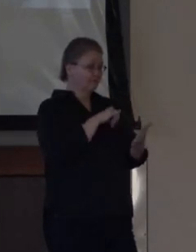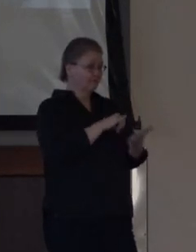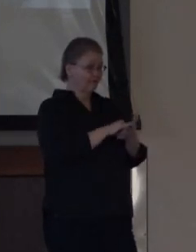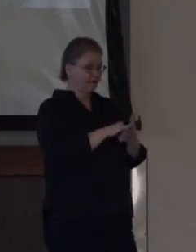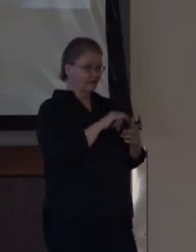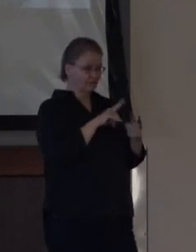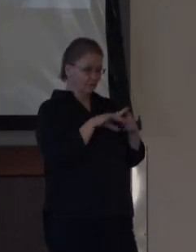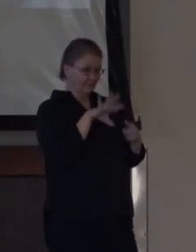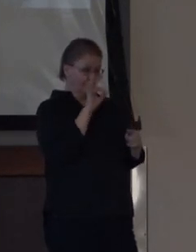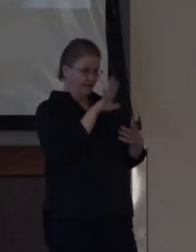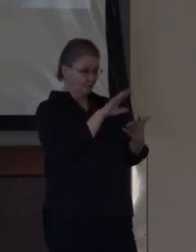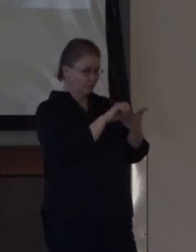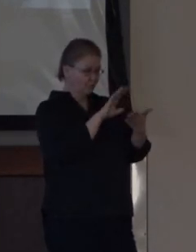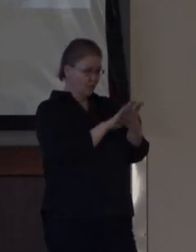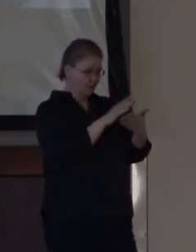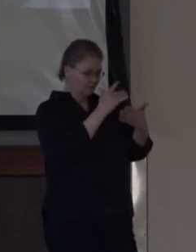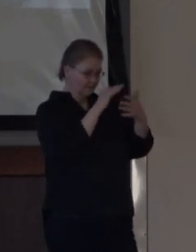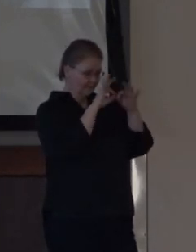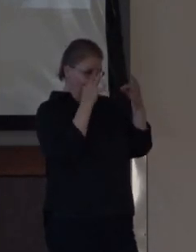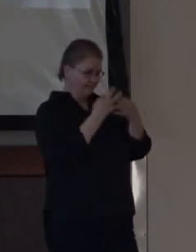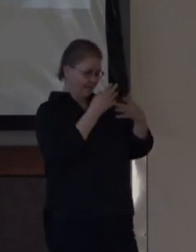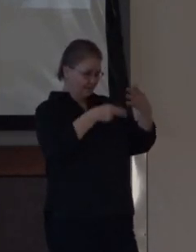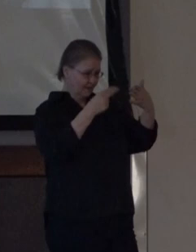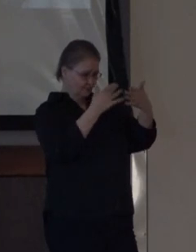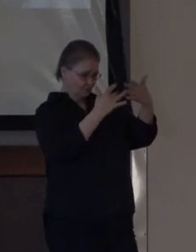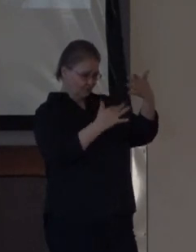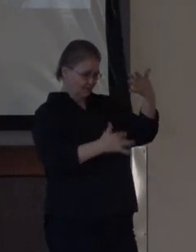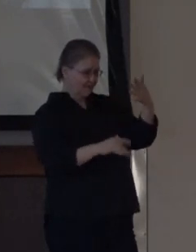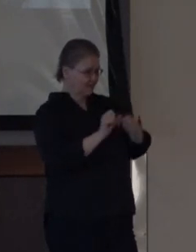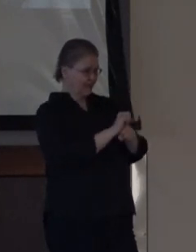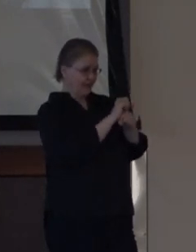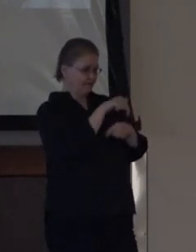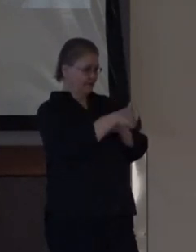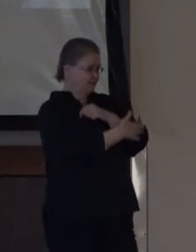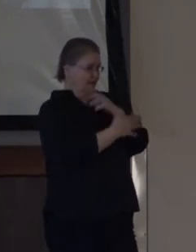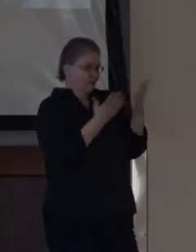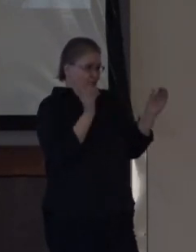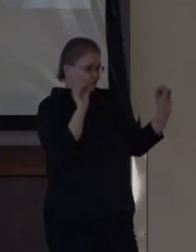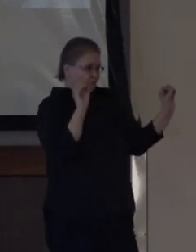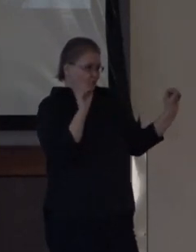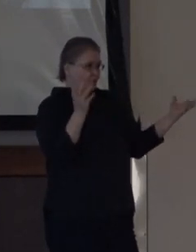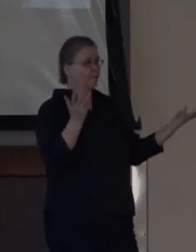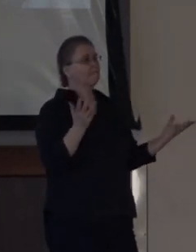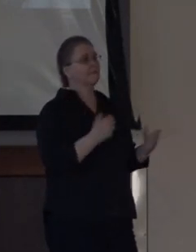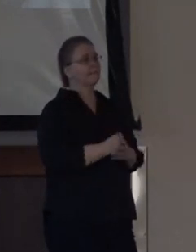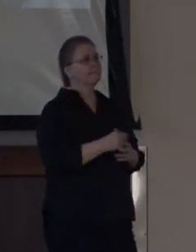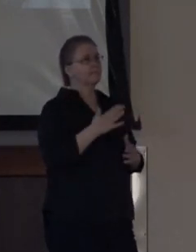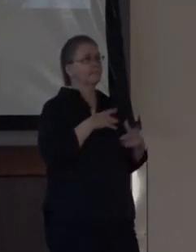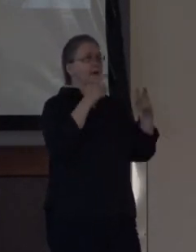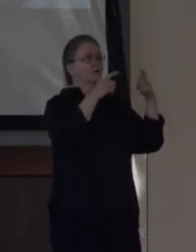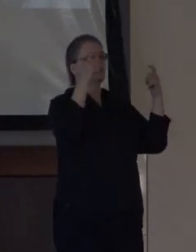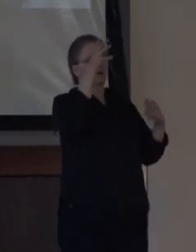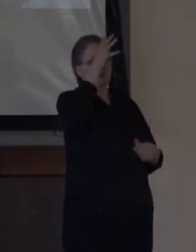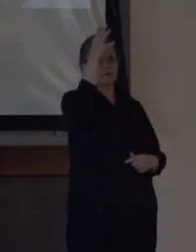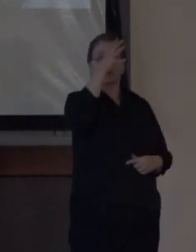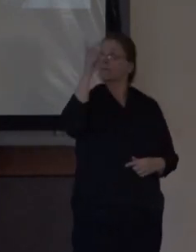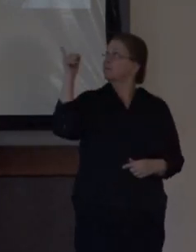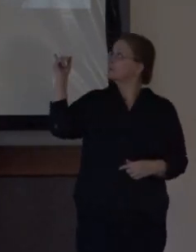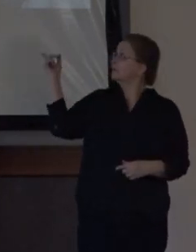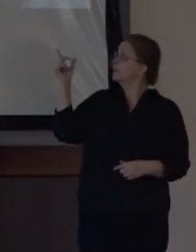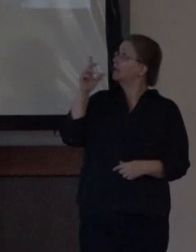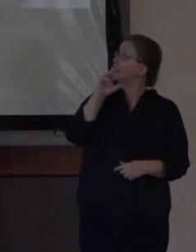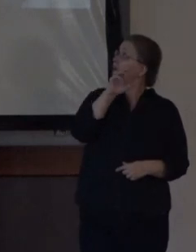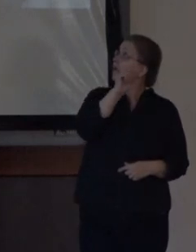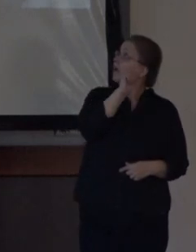to get records of your family who were slaves in this country. But this is my great-grandfather, Alva